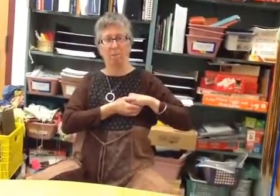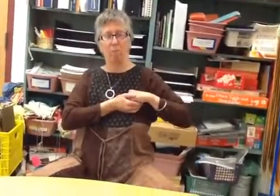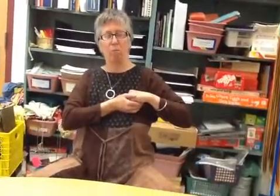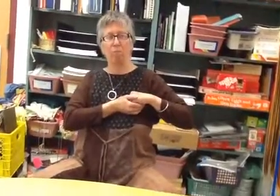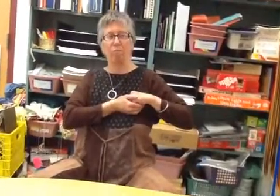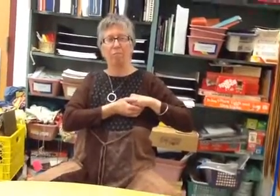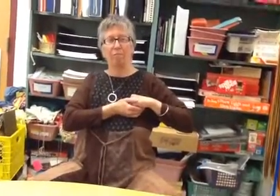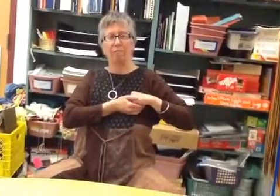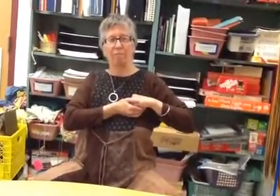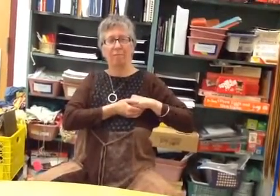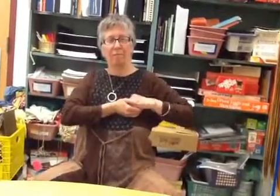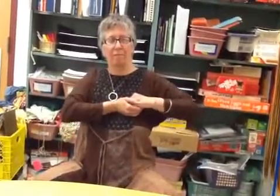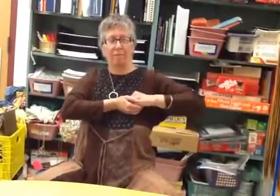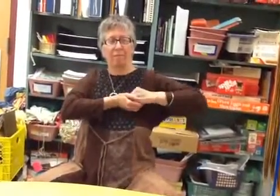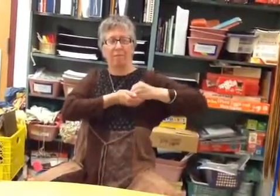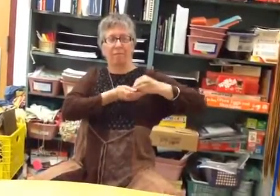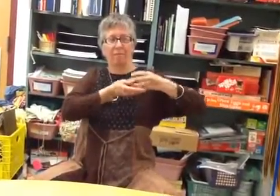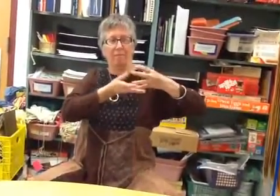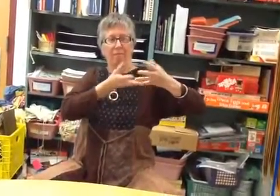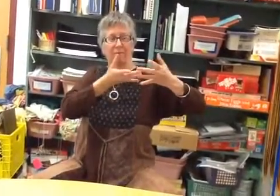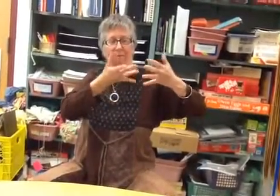And now it's time to let it through.